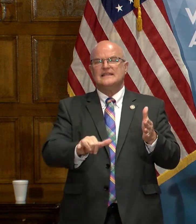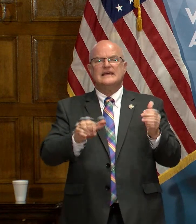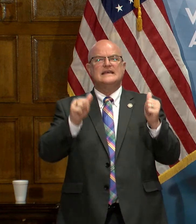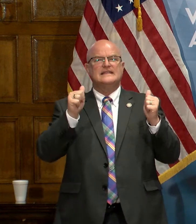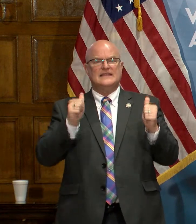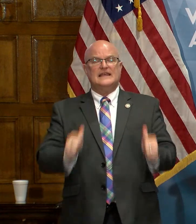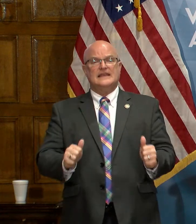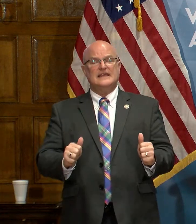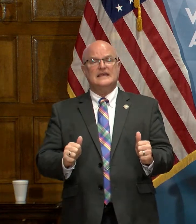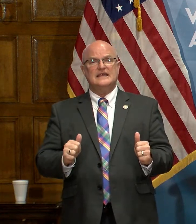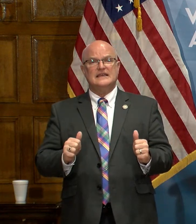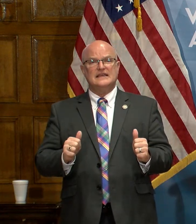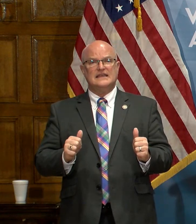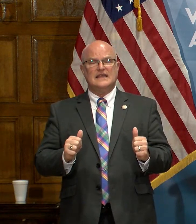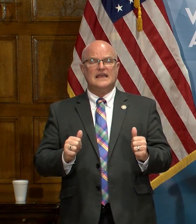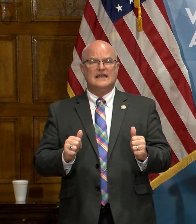can